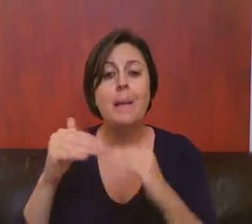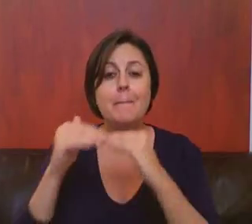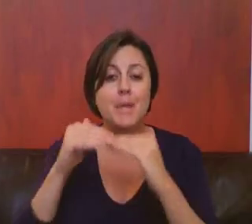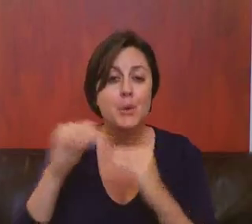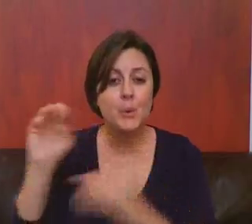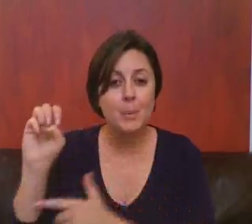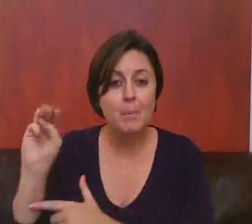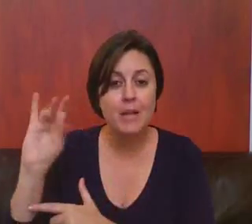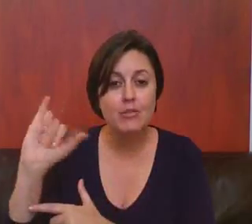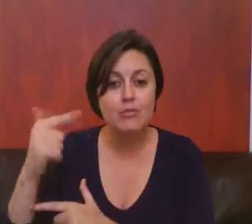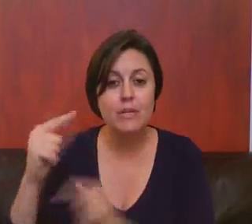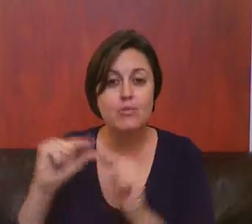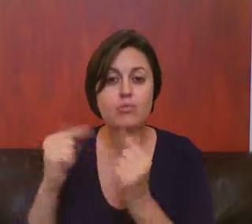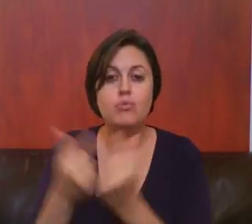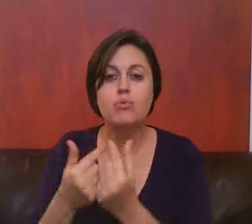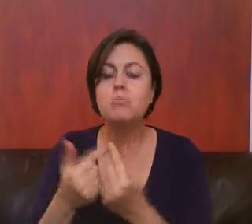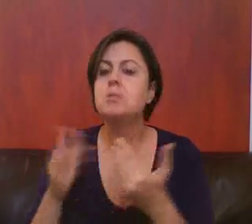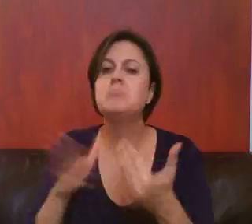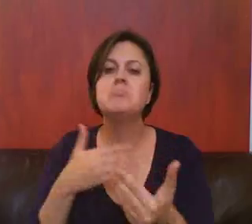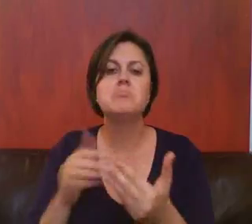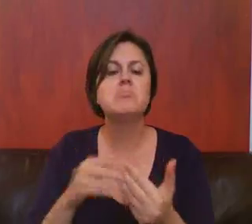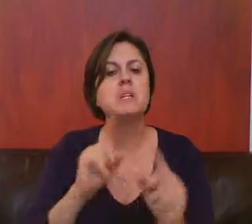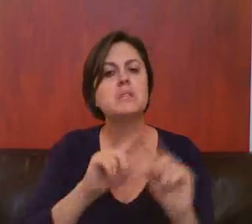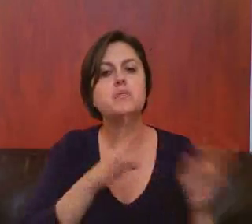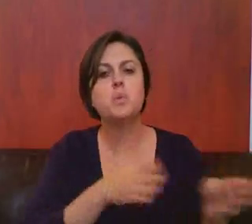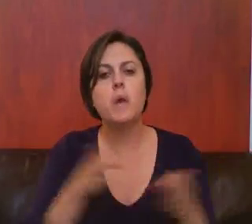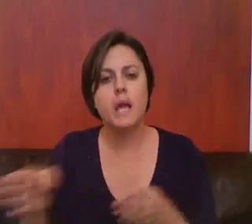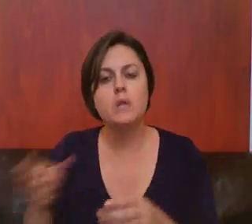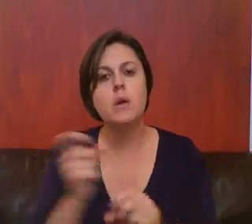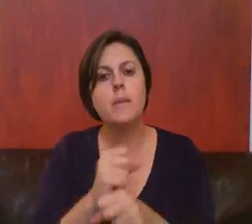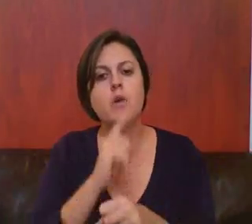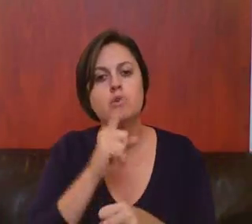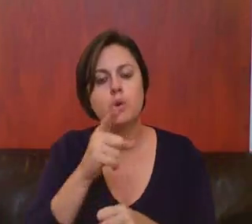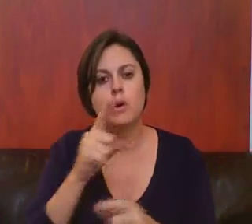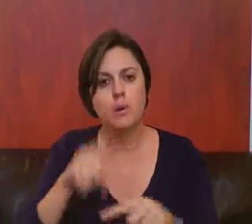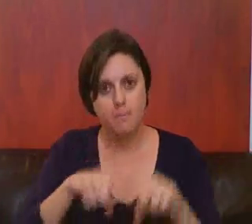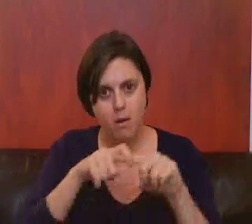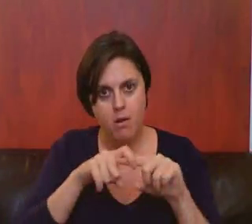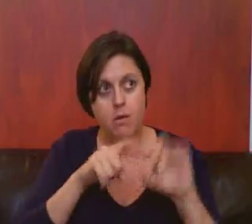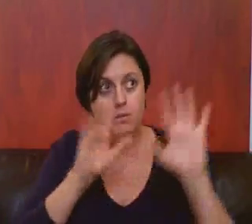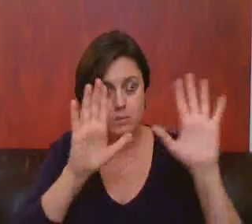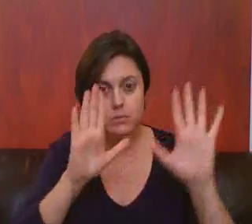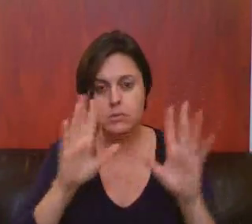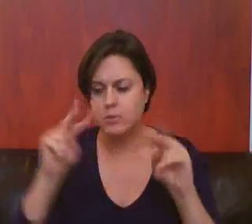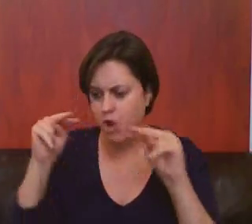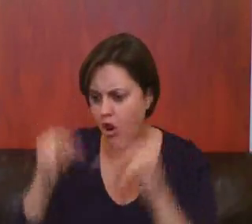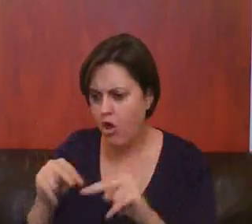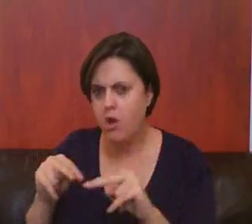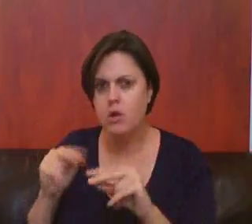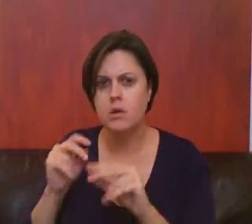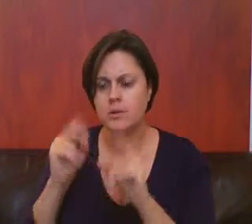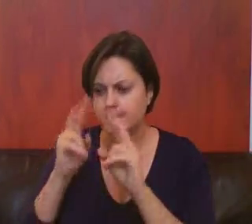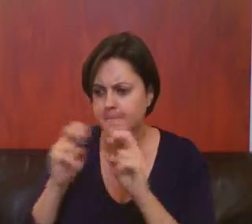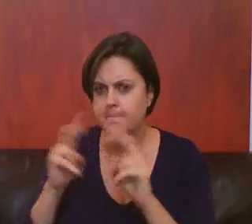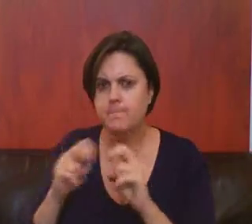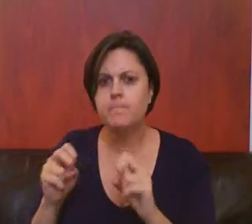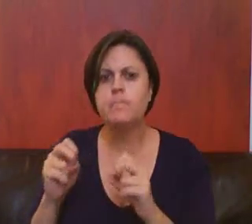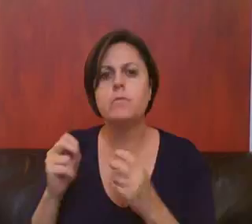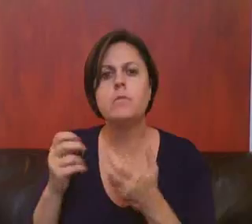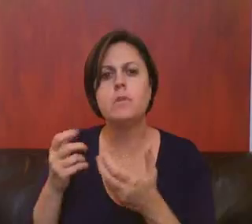you're stopping and looking at the forest instead of the trees periodically. And you can define what periodically means